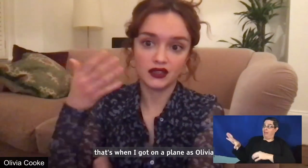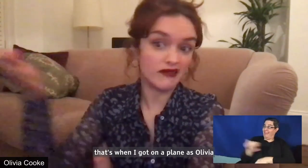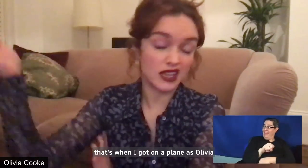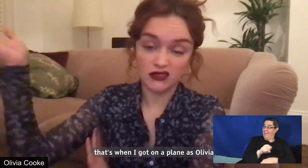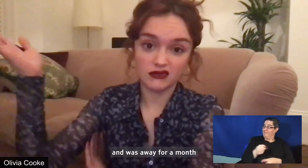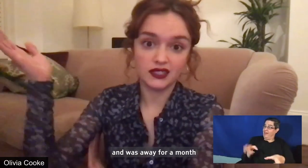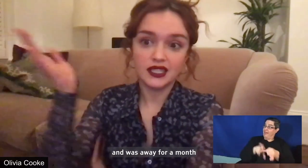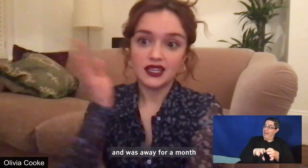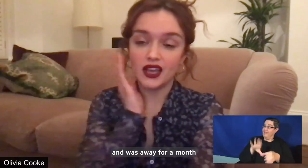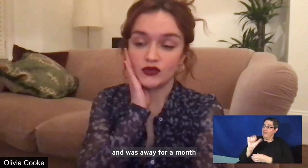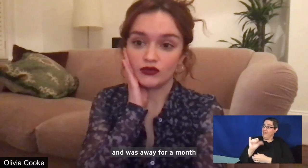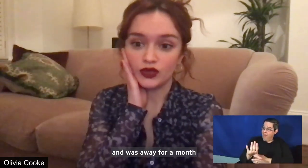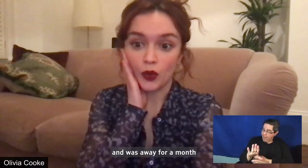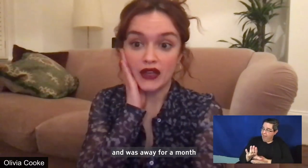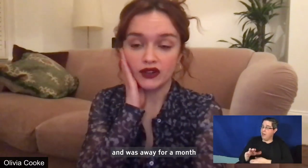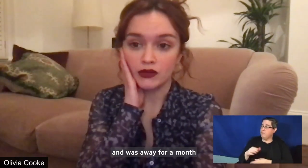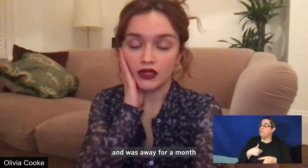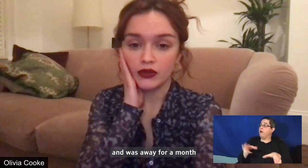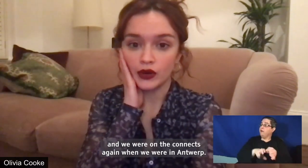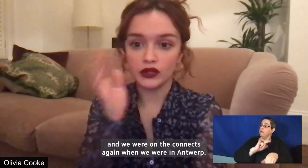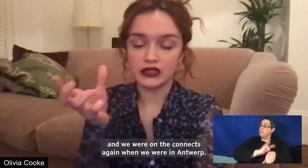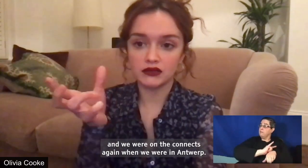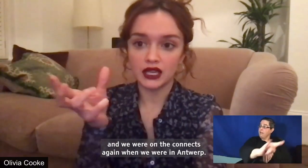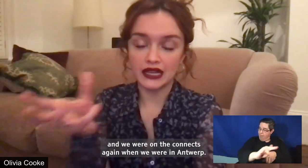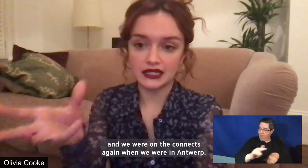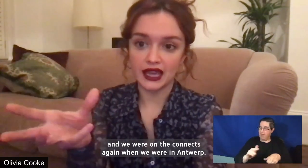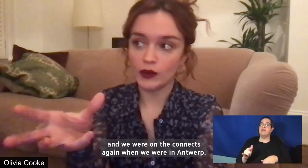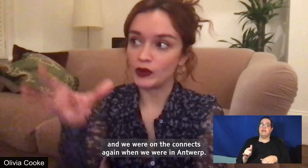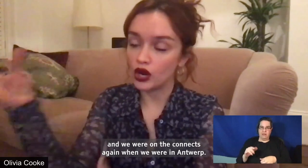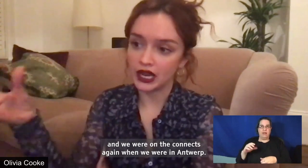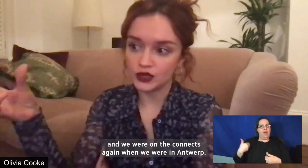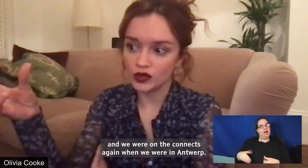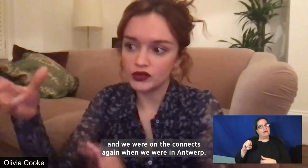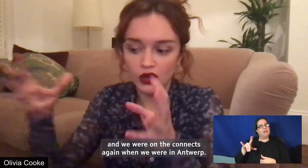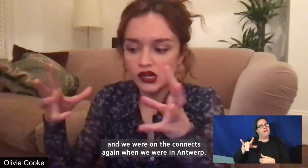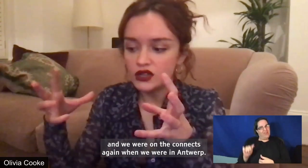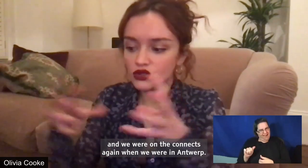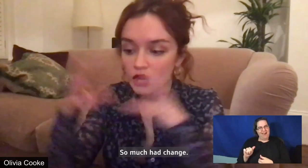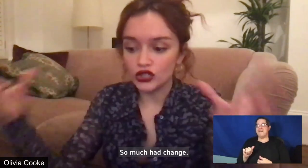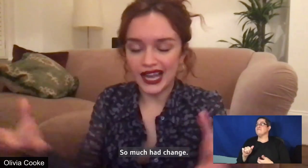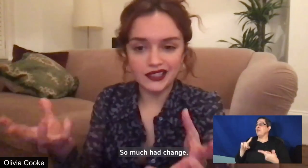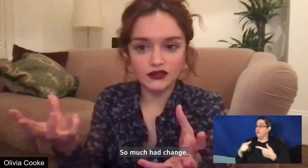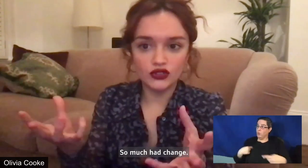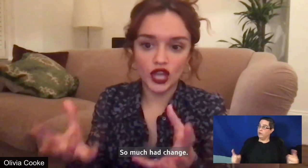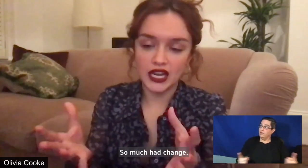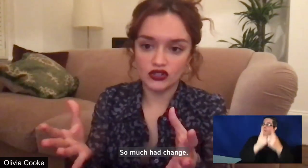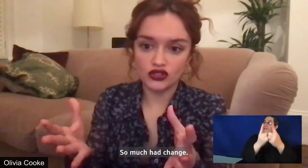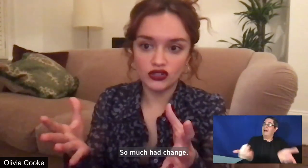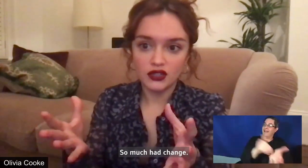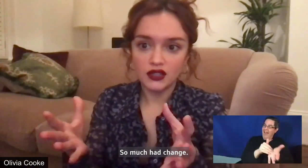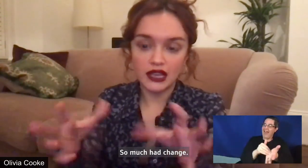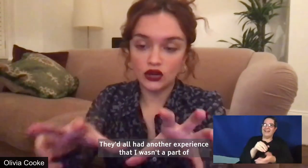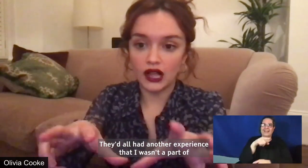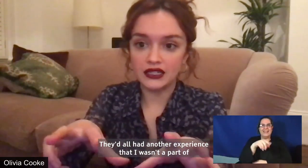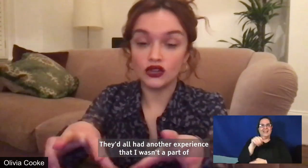as Olivia and was away for a month, and we were only connected again when we were in Antwerp. So much had